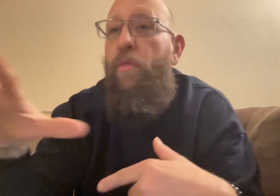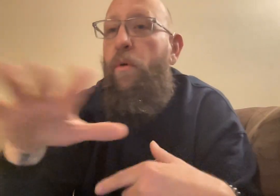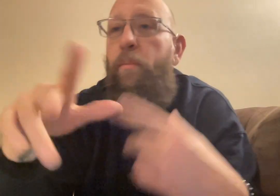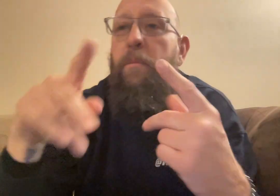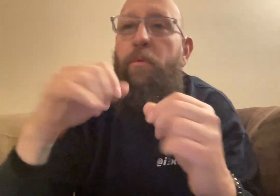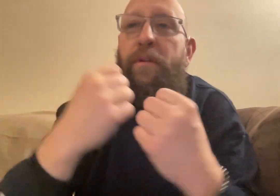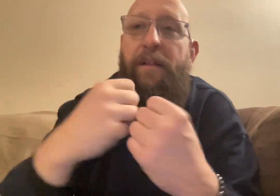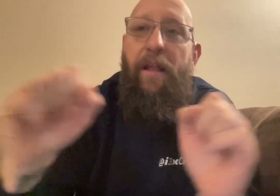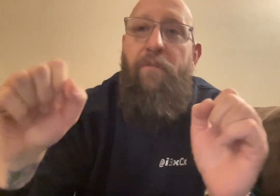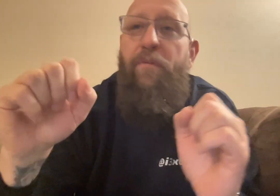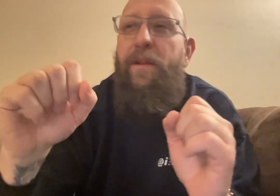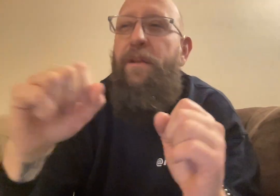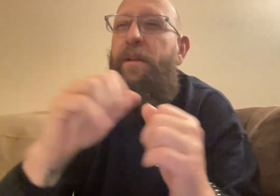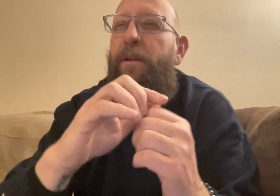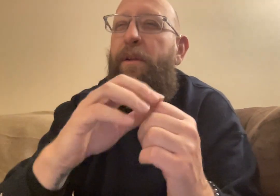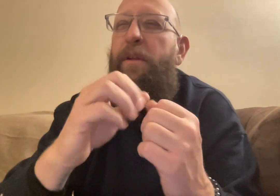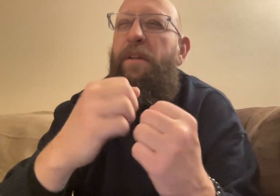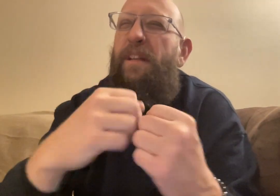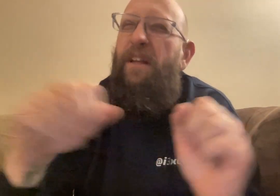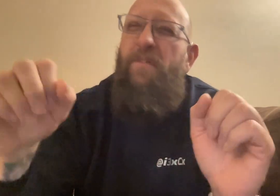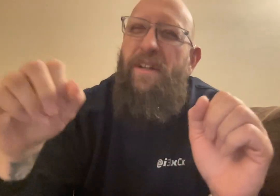those people's safety. Safety?